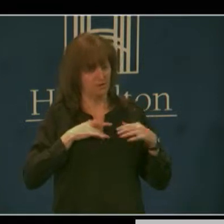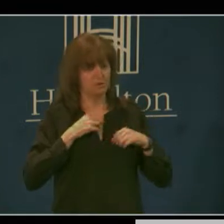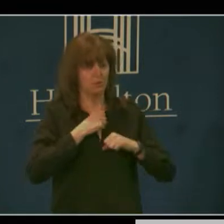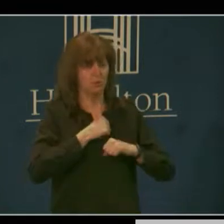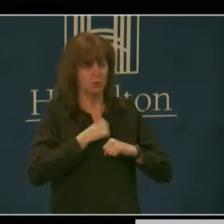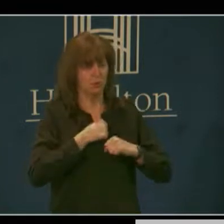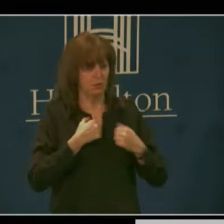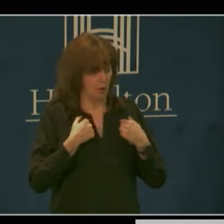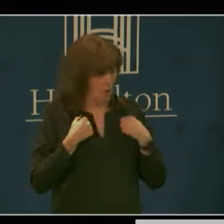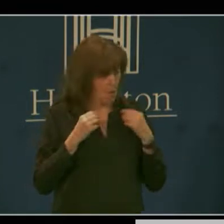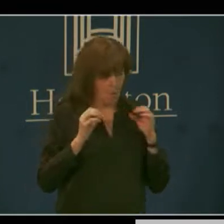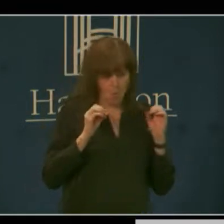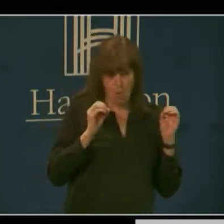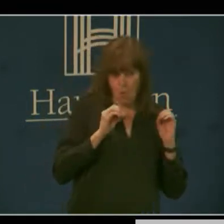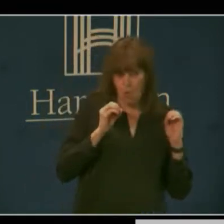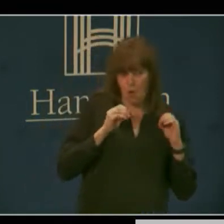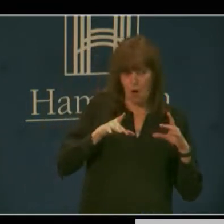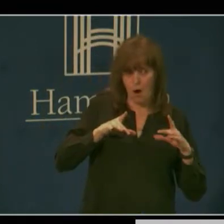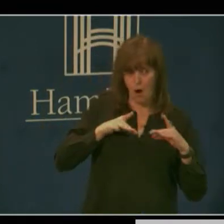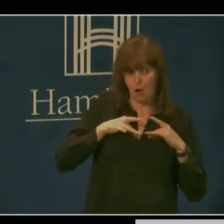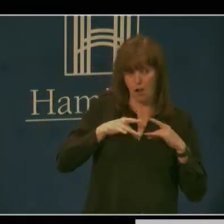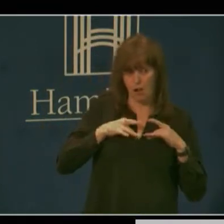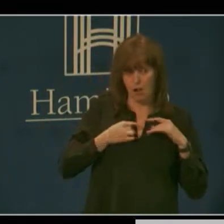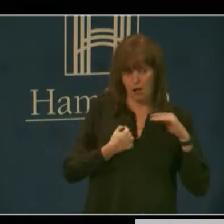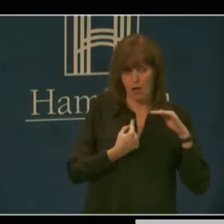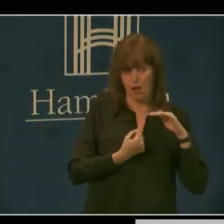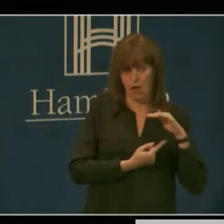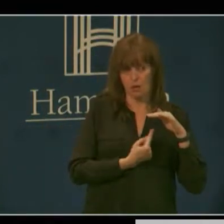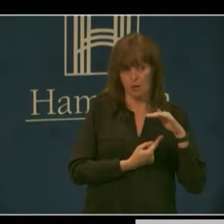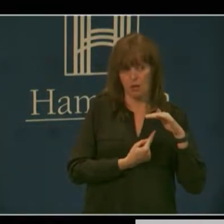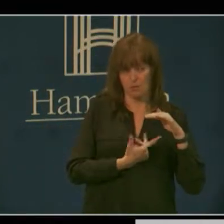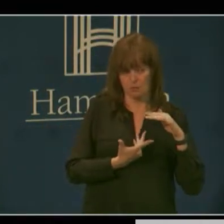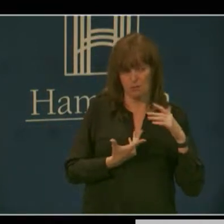it are going to continue to be susceptible to it.